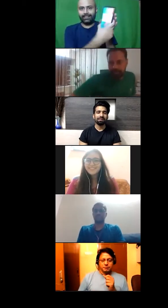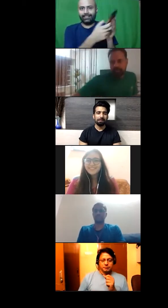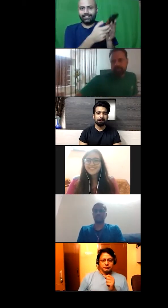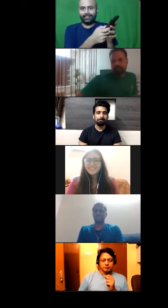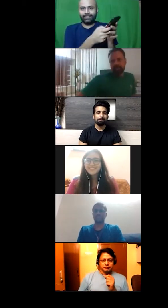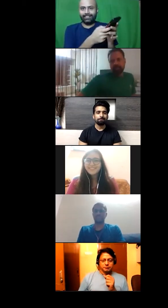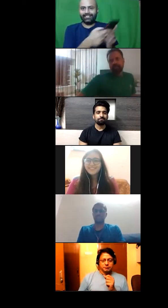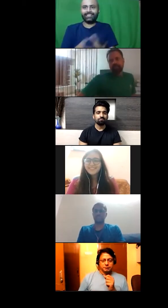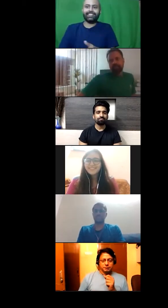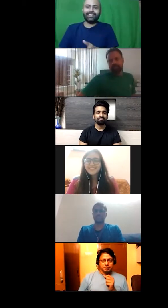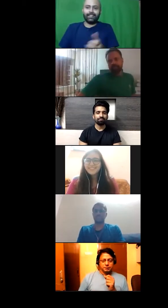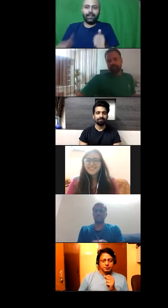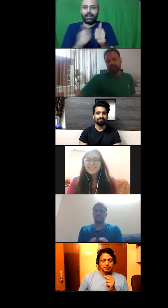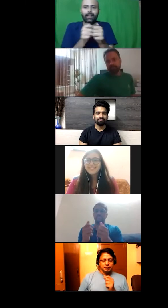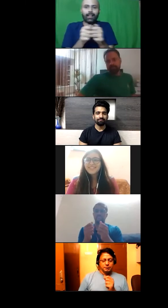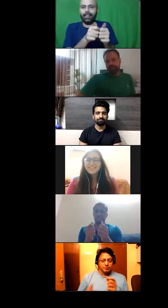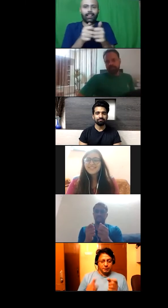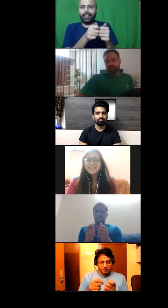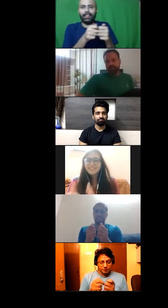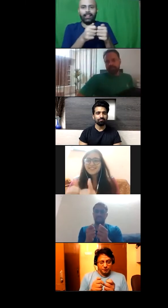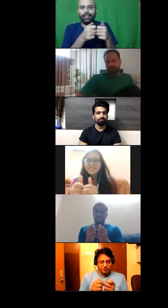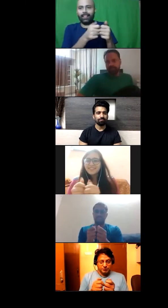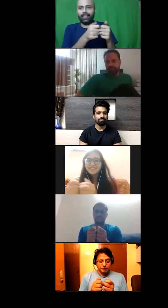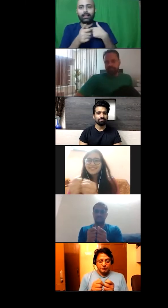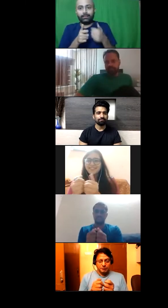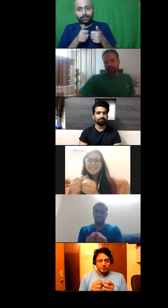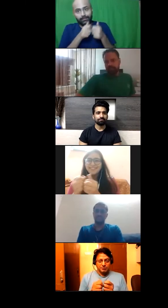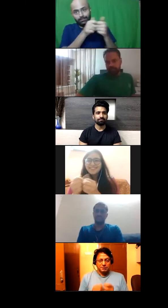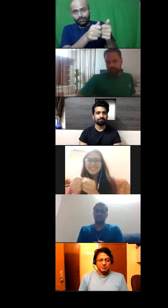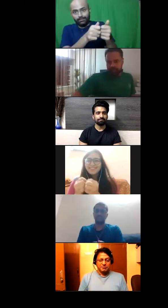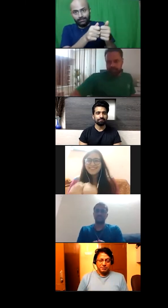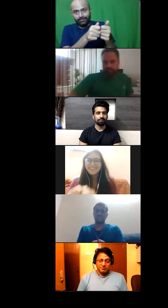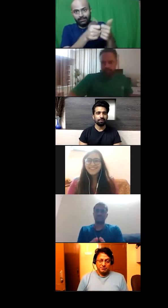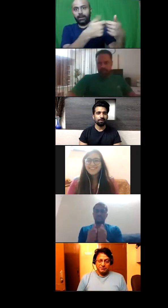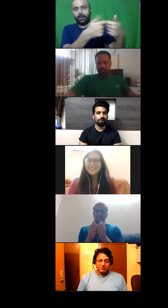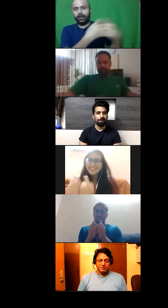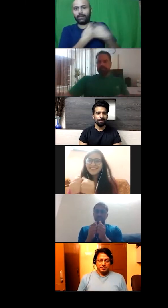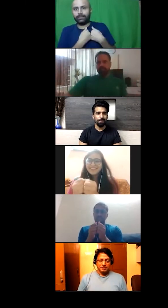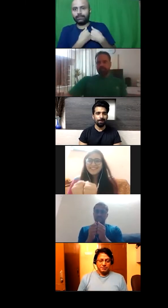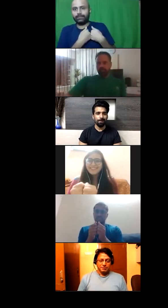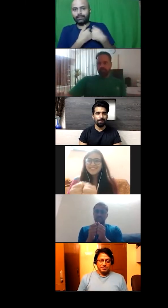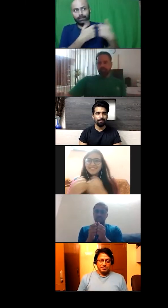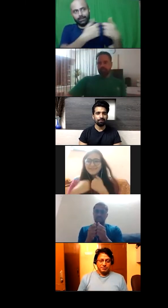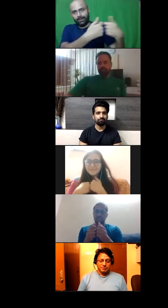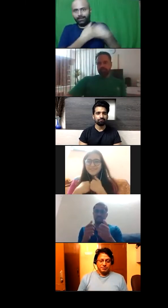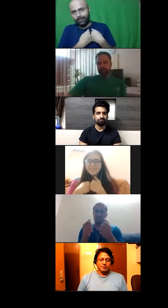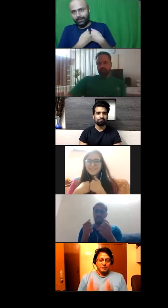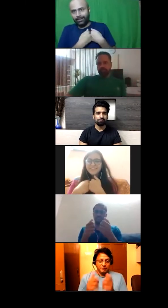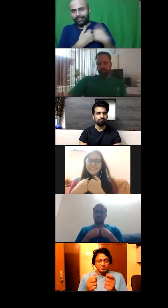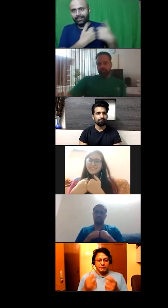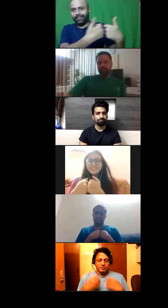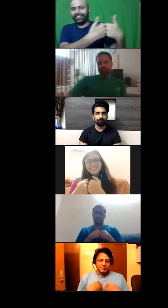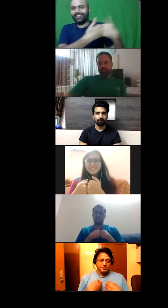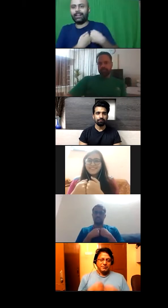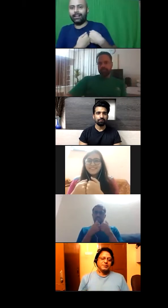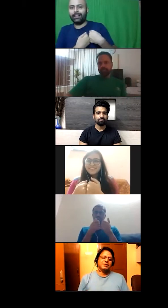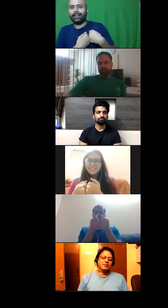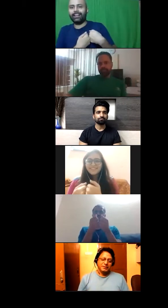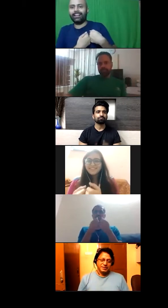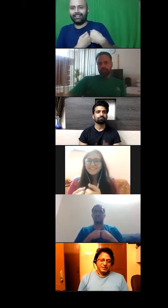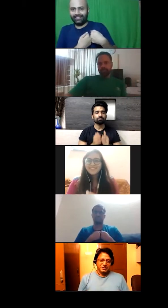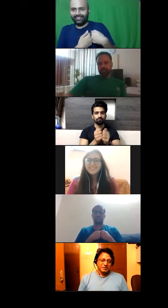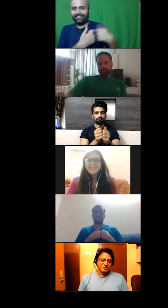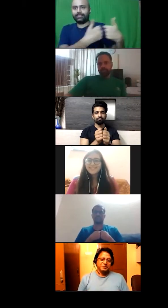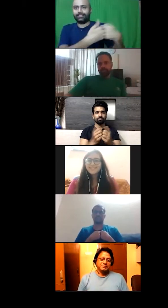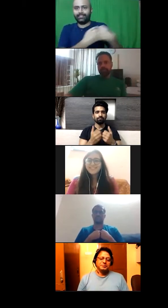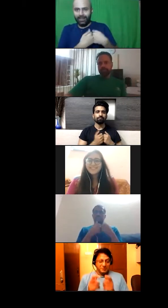you type on your mobile. So that's how we sign this way. Text. So text me. So you